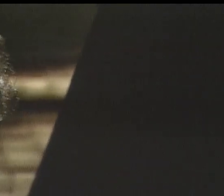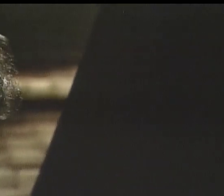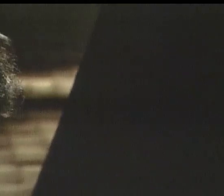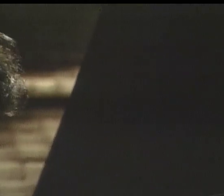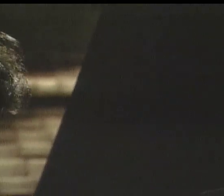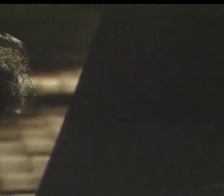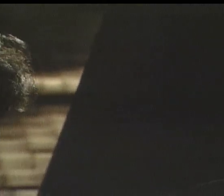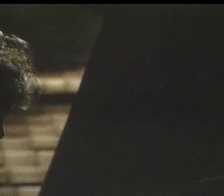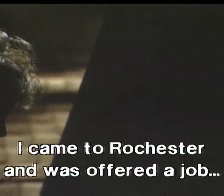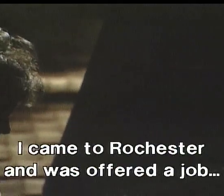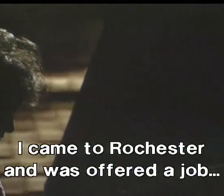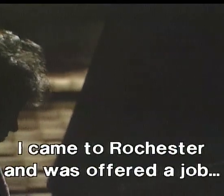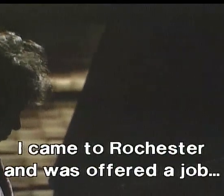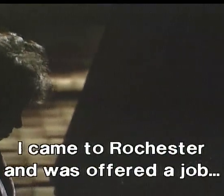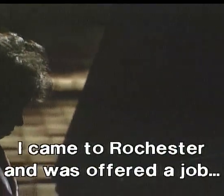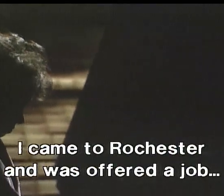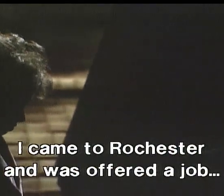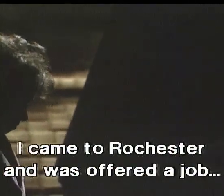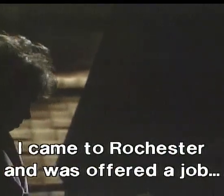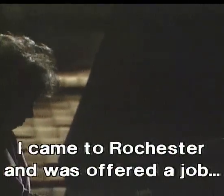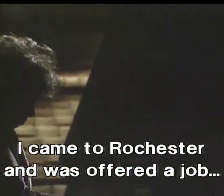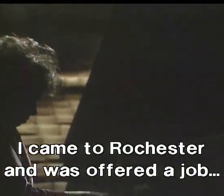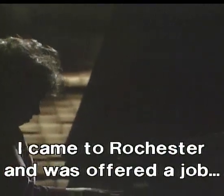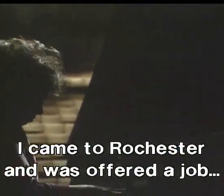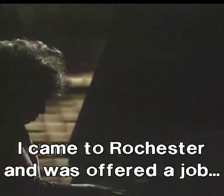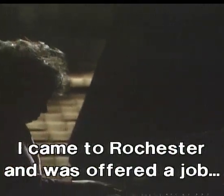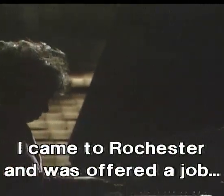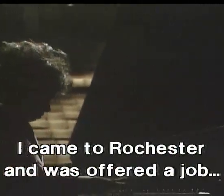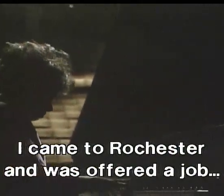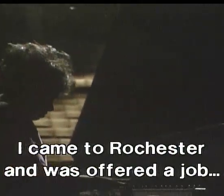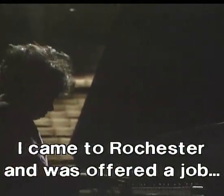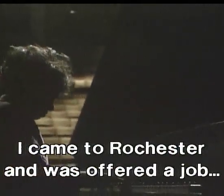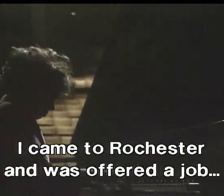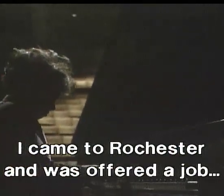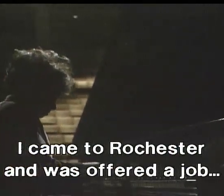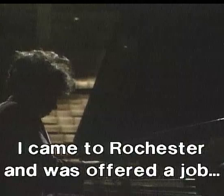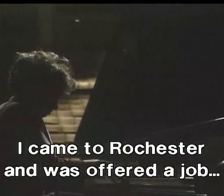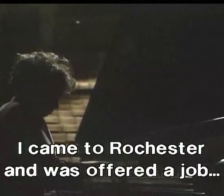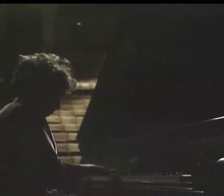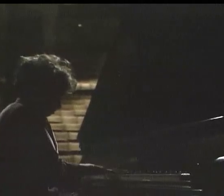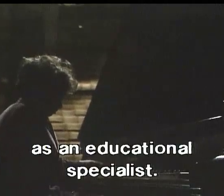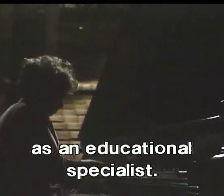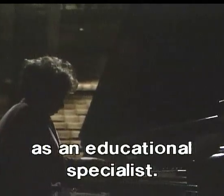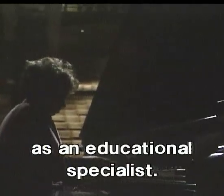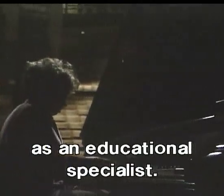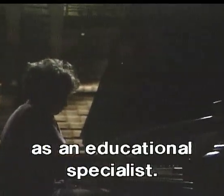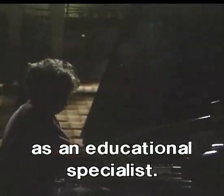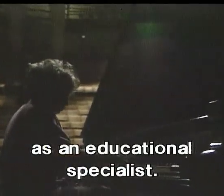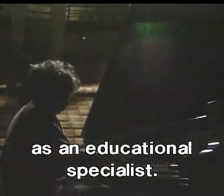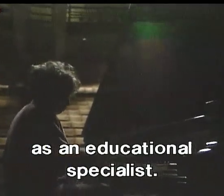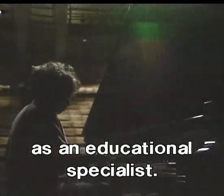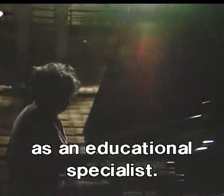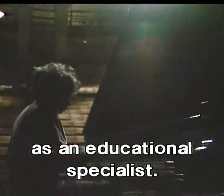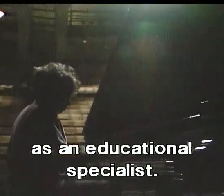I came to Rochester, and I was offered a job here as an education